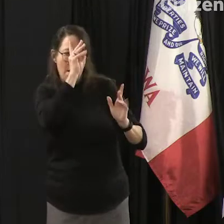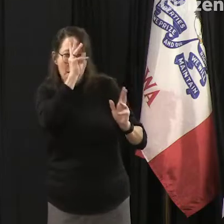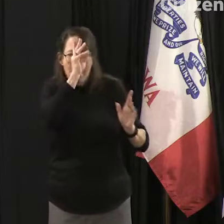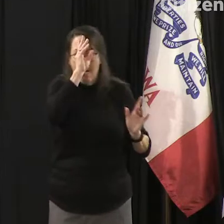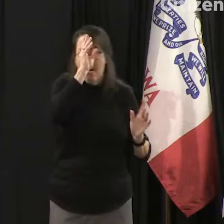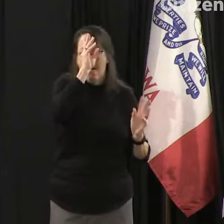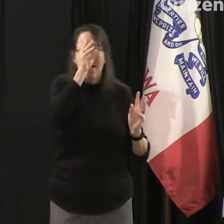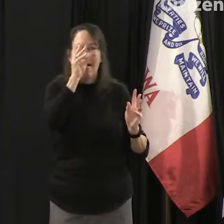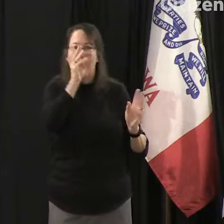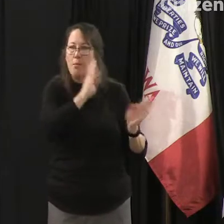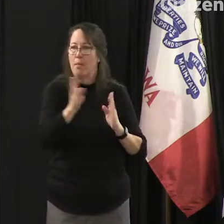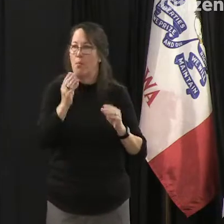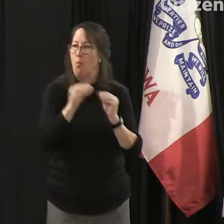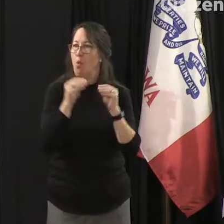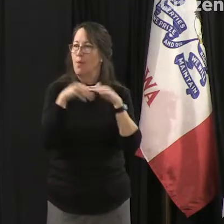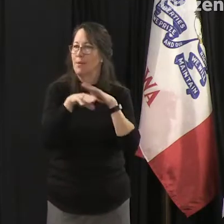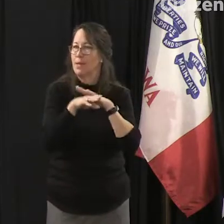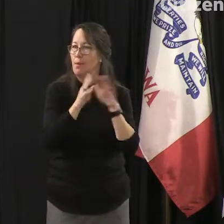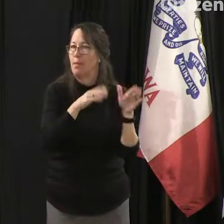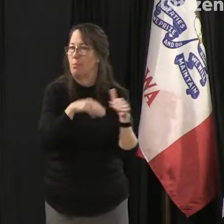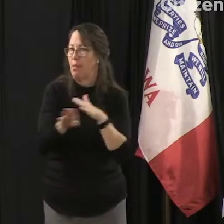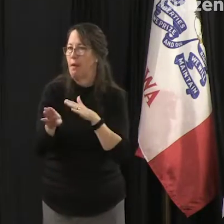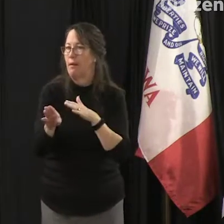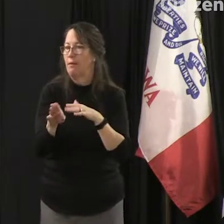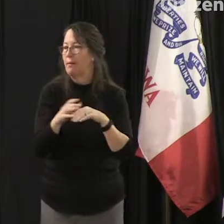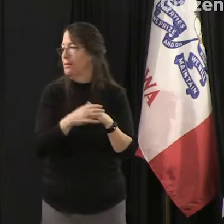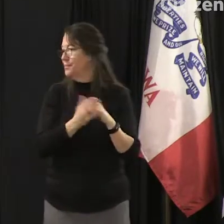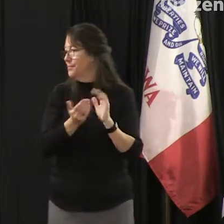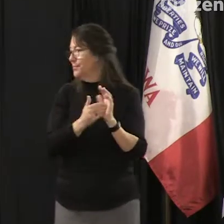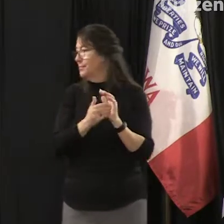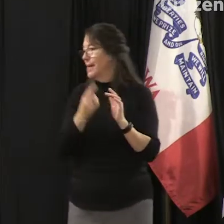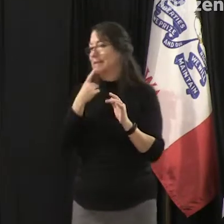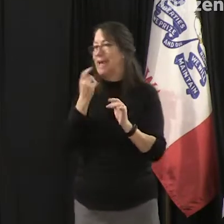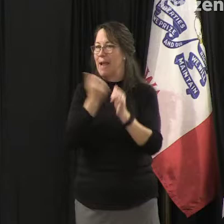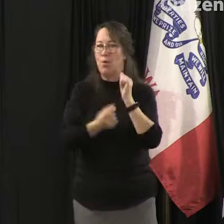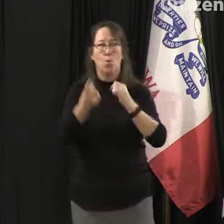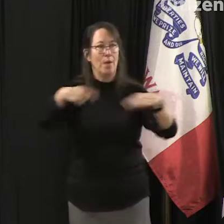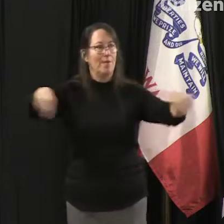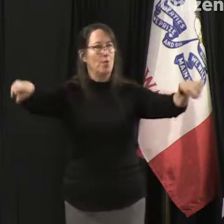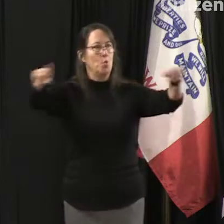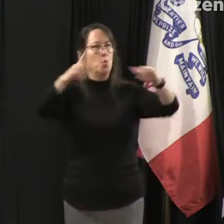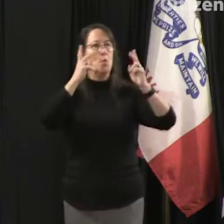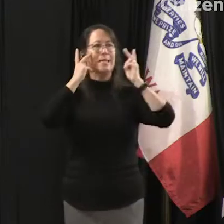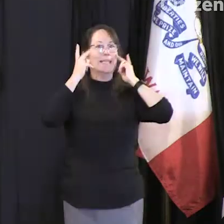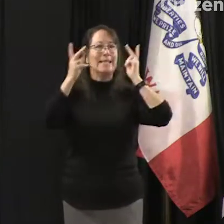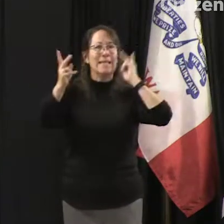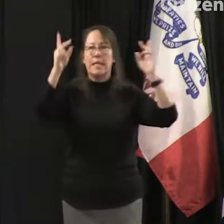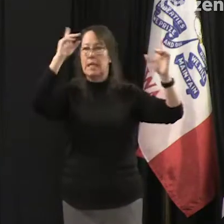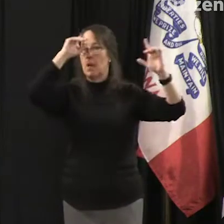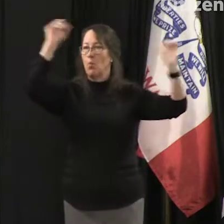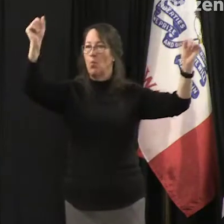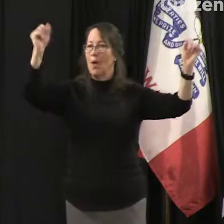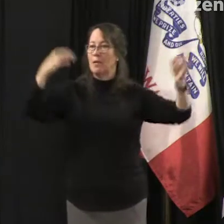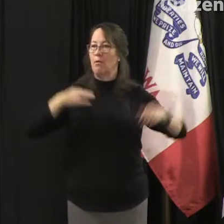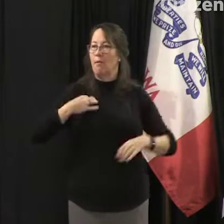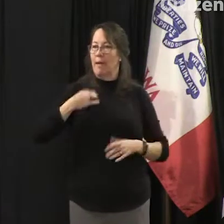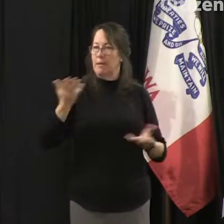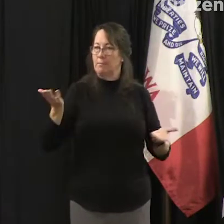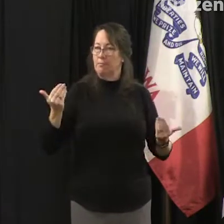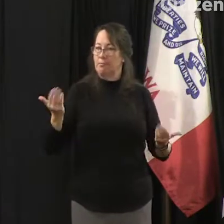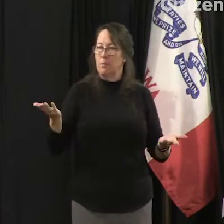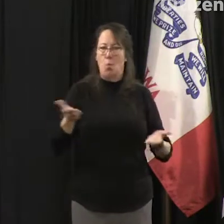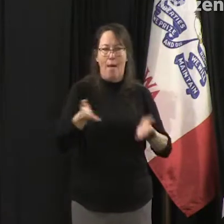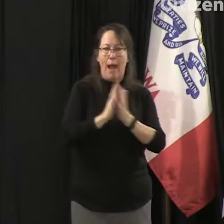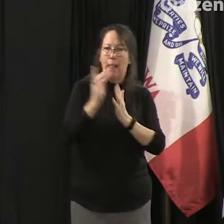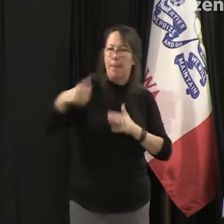designing things that are accessible. So again, I say to all of you, when you see all these presidential candidates coming through,